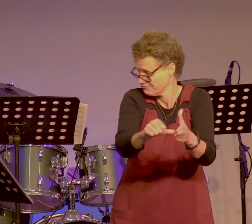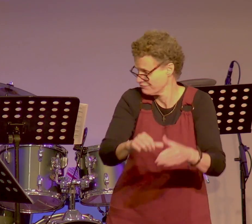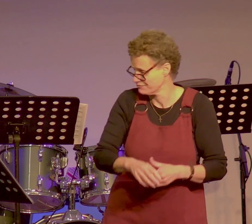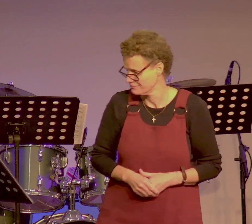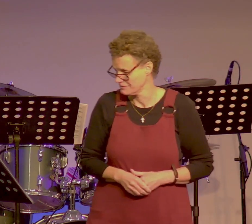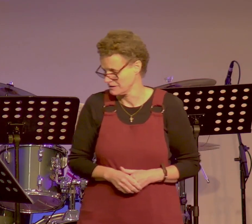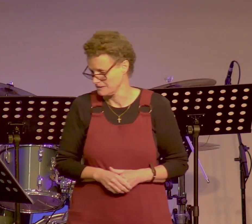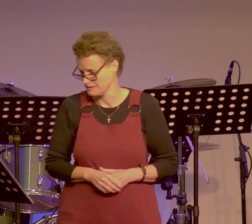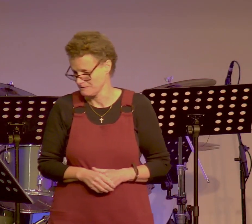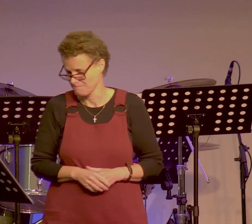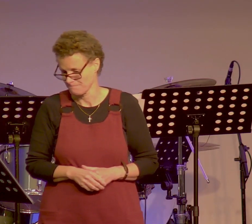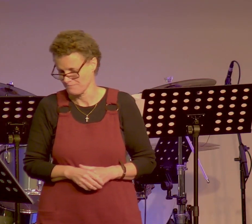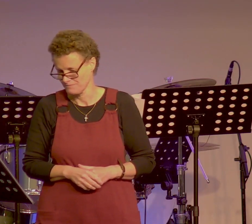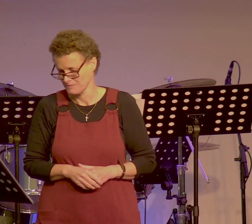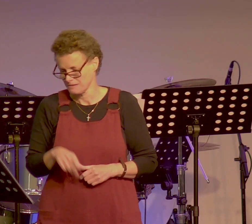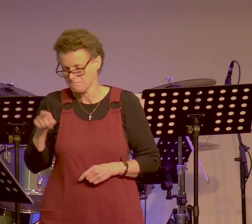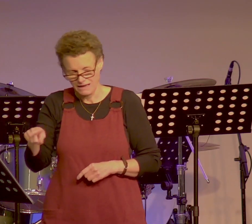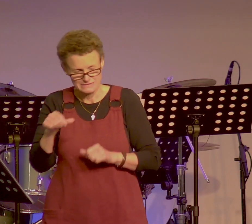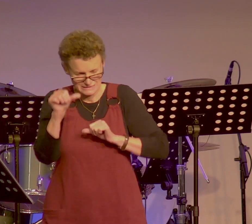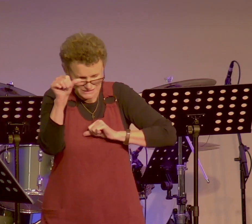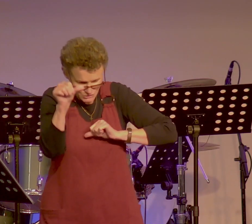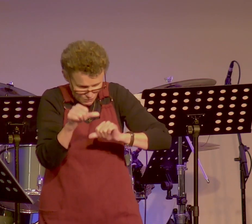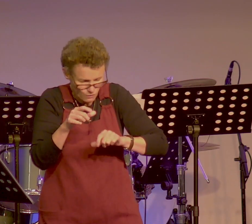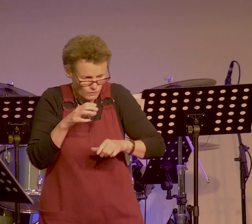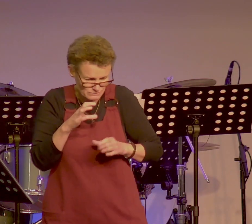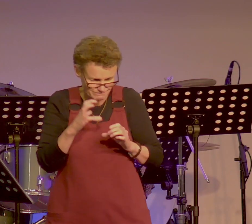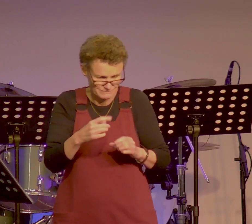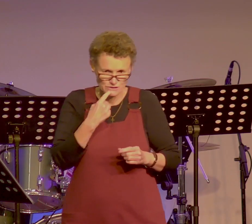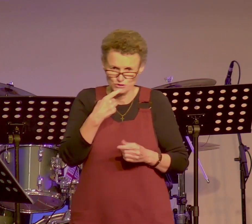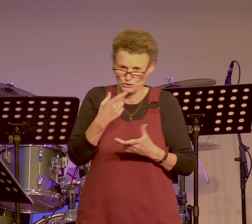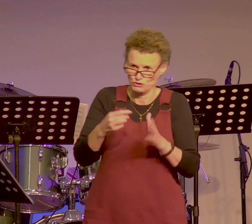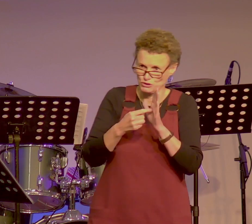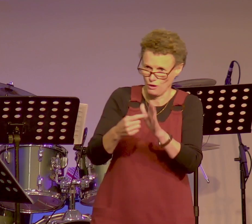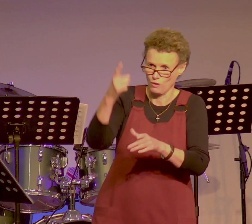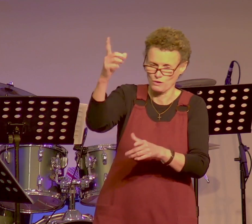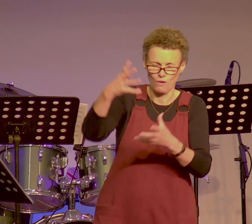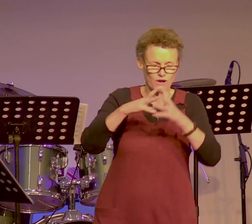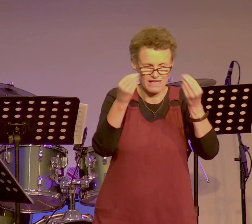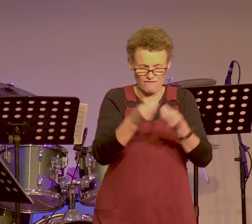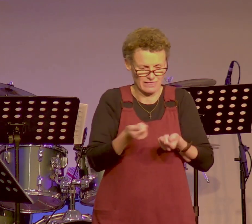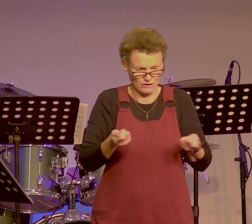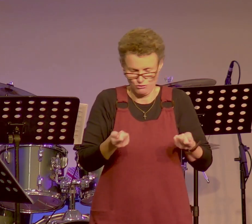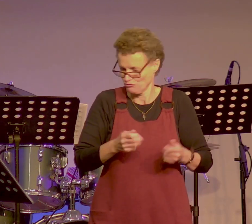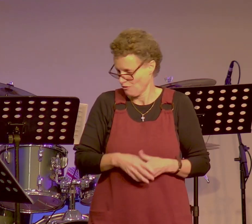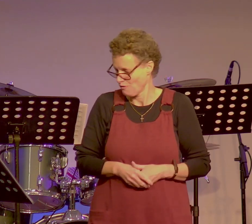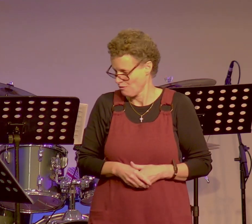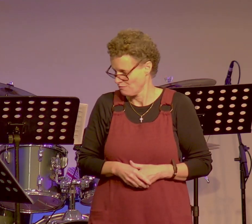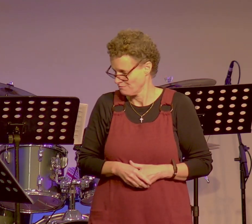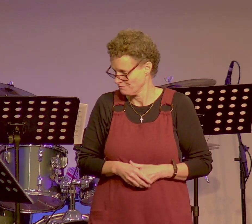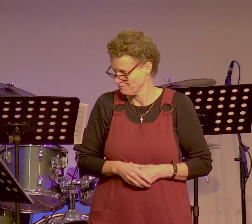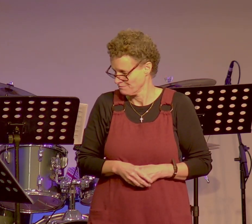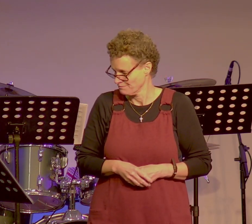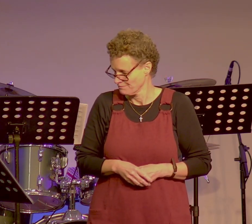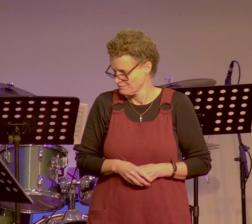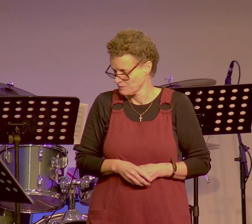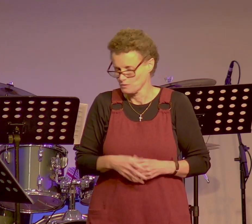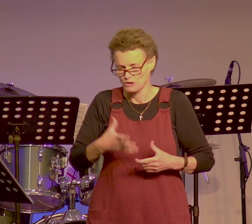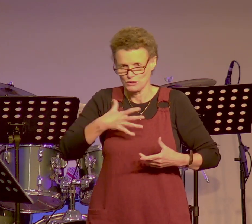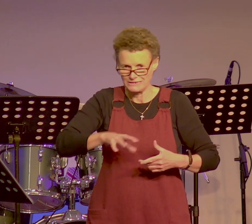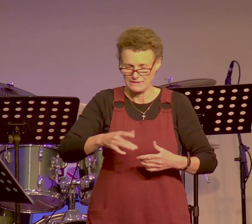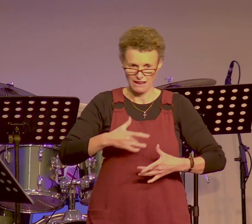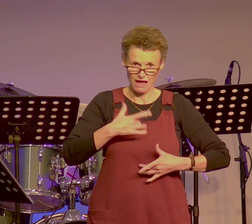times, but we can trust him through easy and difficult times. God's in